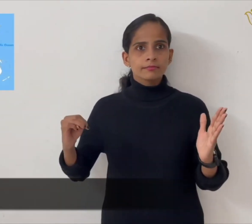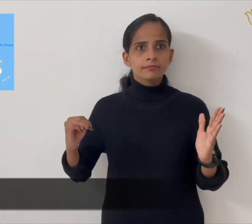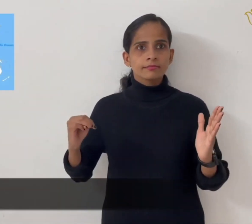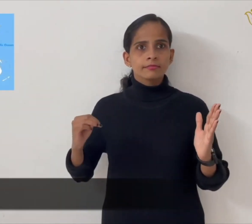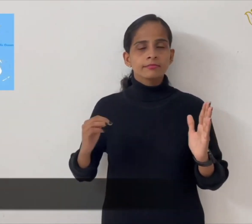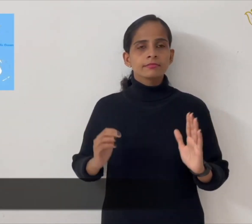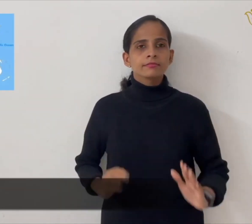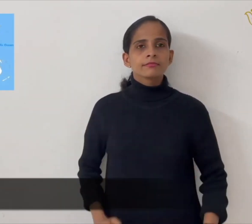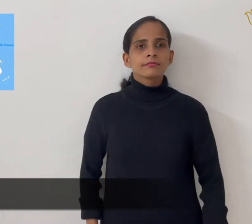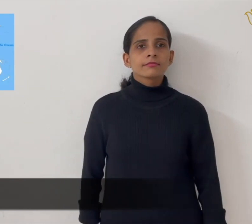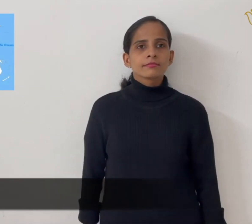Maldives,